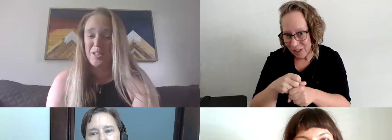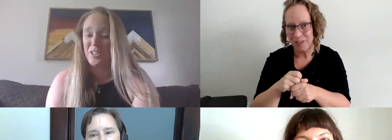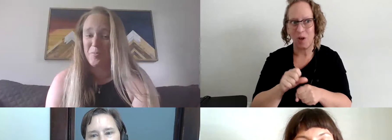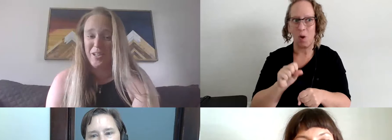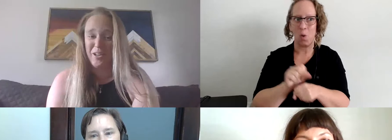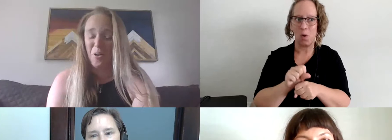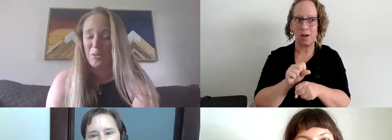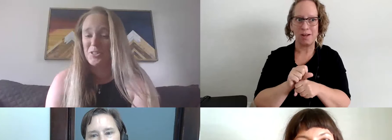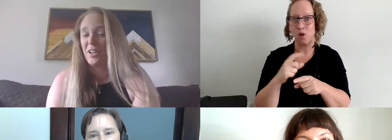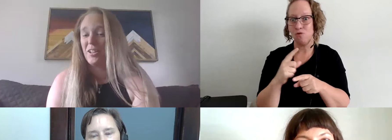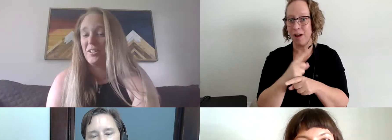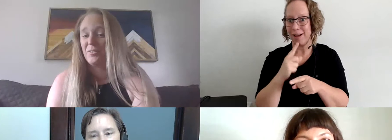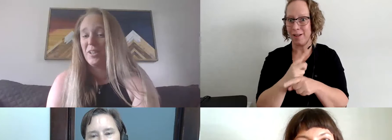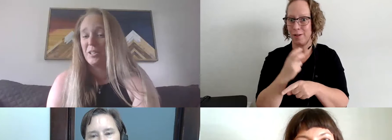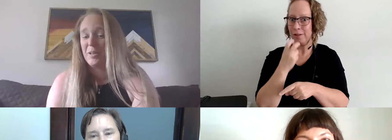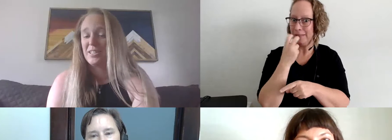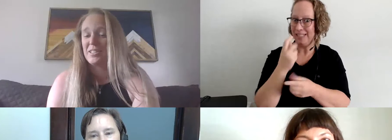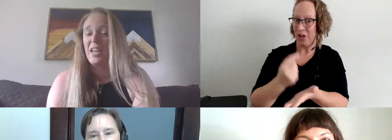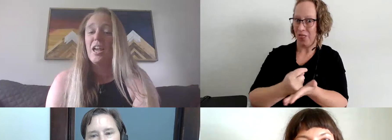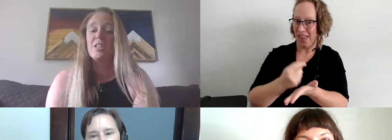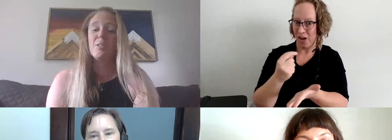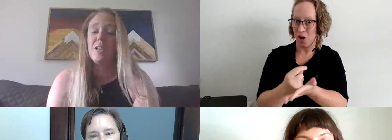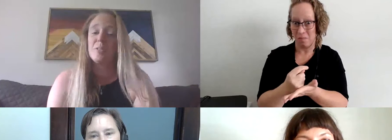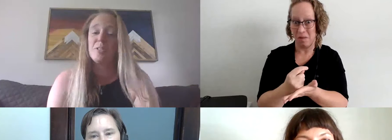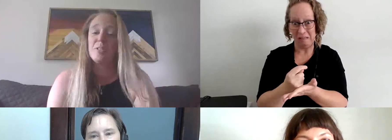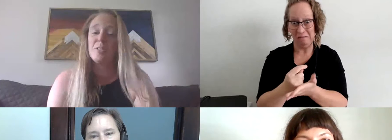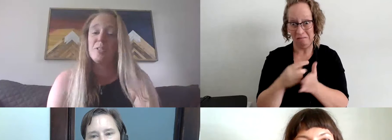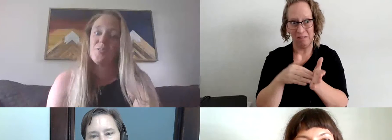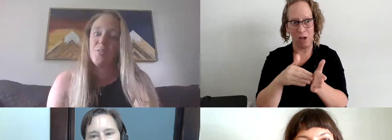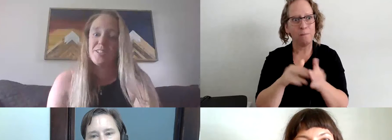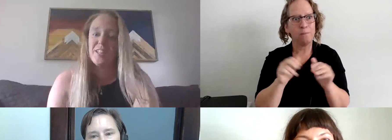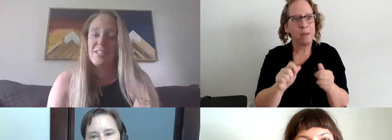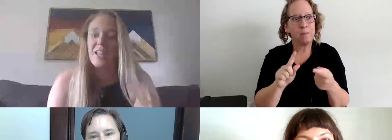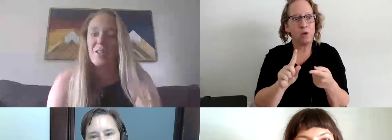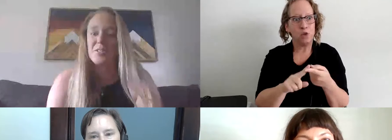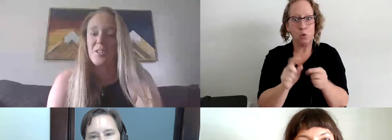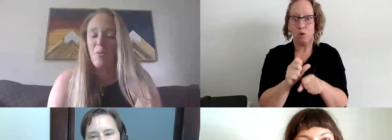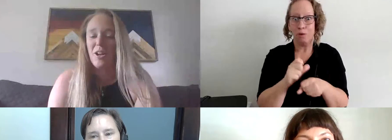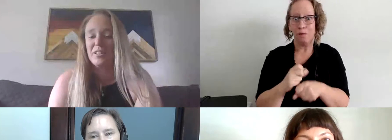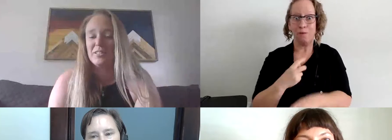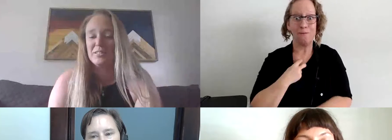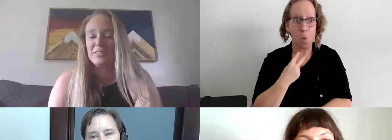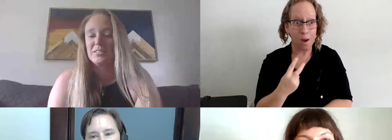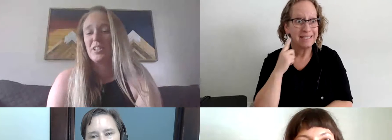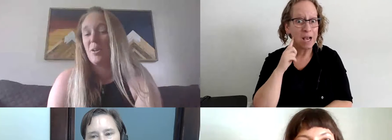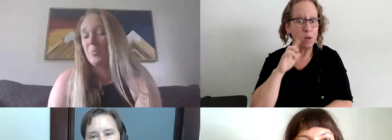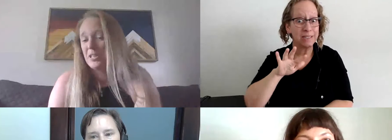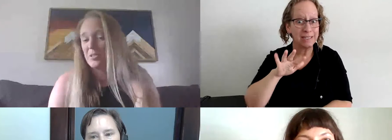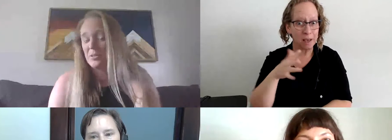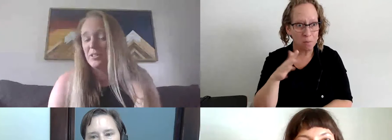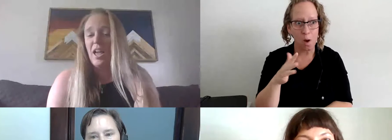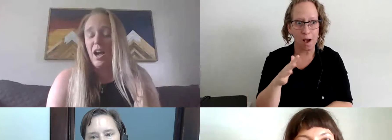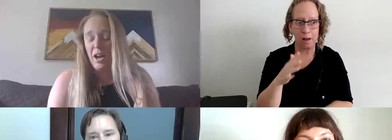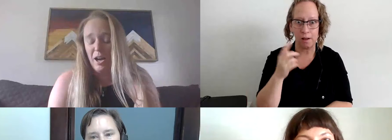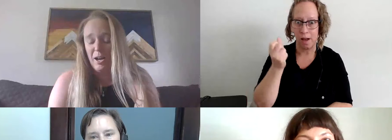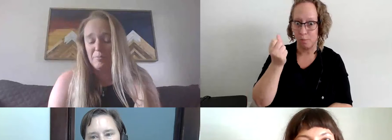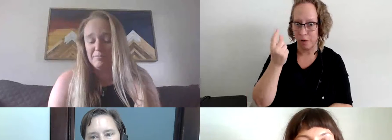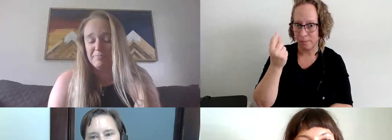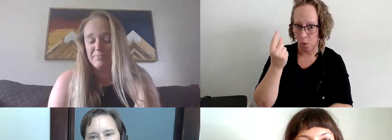and routine speech therapy, almost on a regular basis, to be able to produce a voice that sounds somewhat